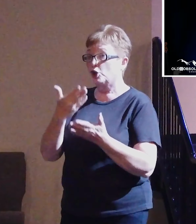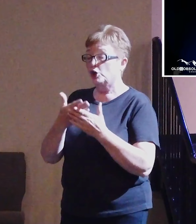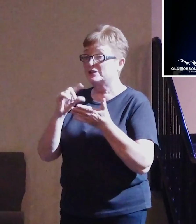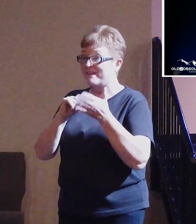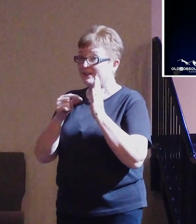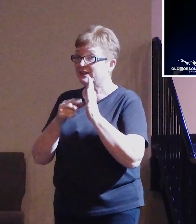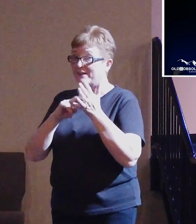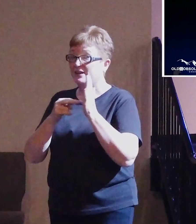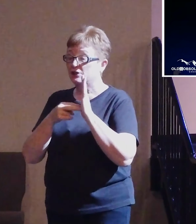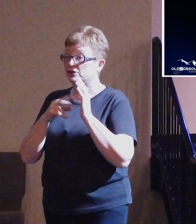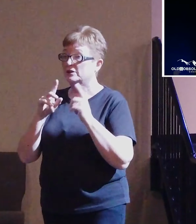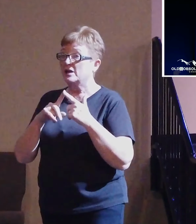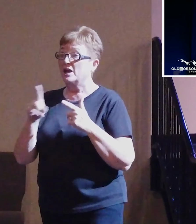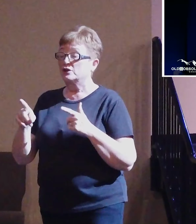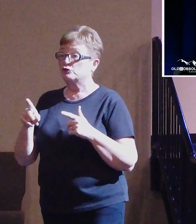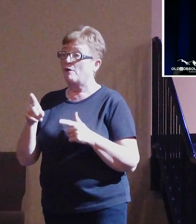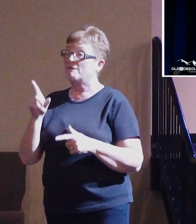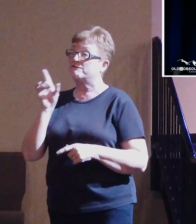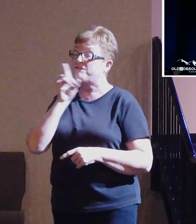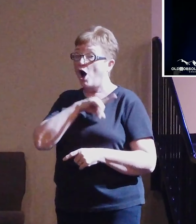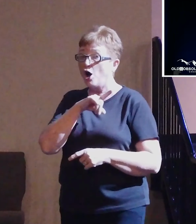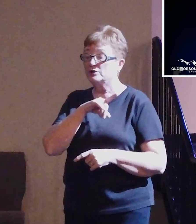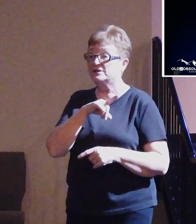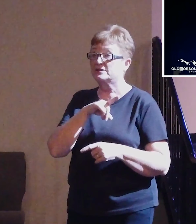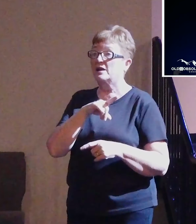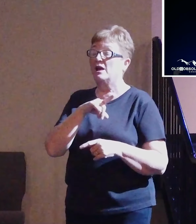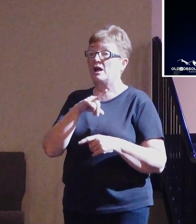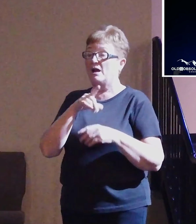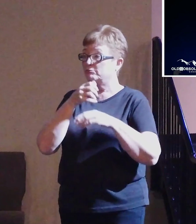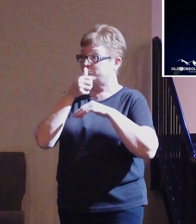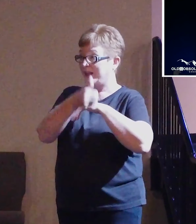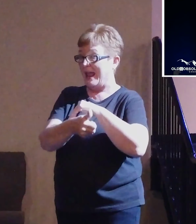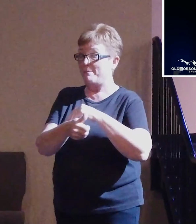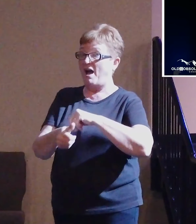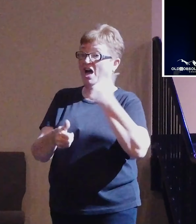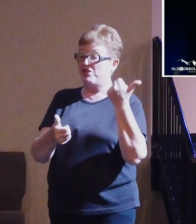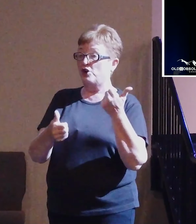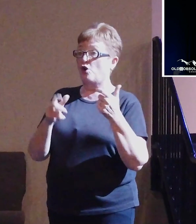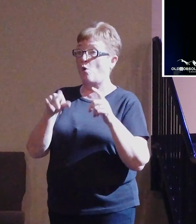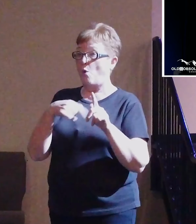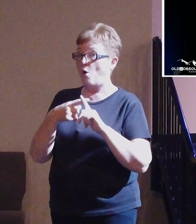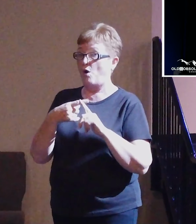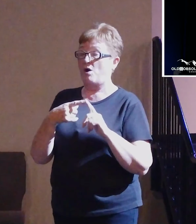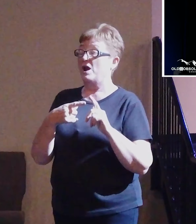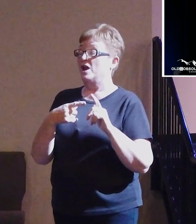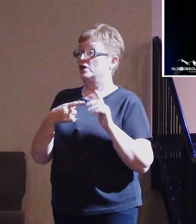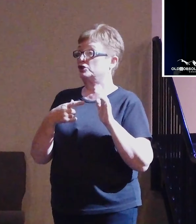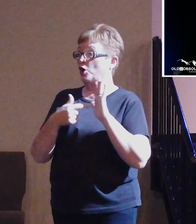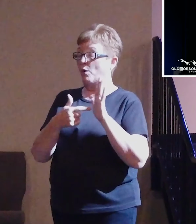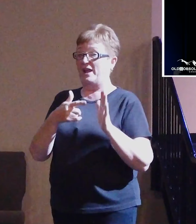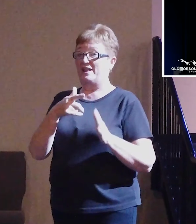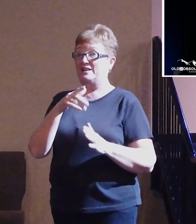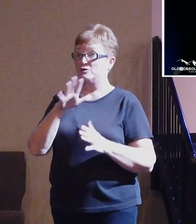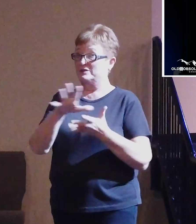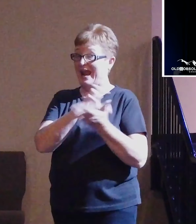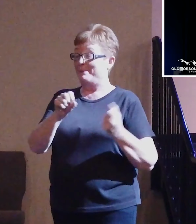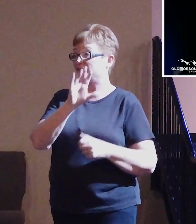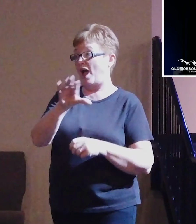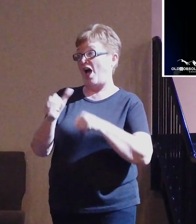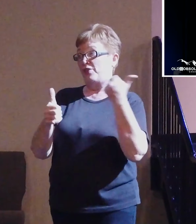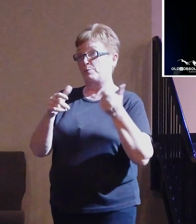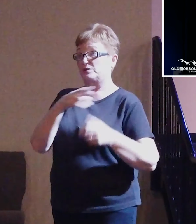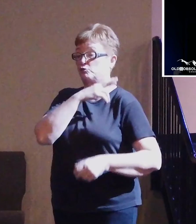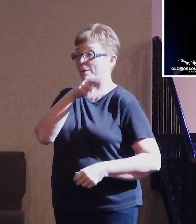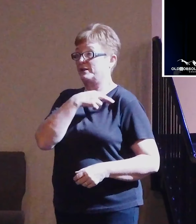The utterance of false charges or misrepresentations which defame or damage another person's reputation. Now I